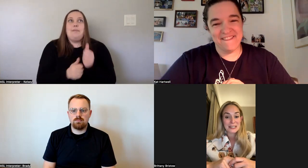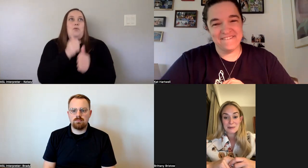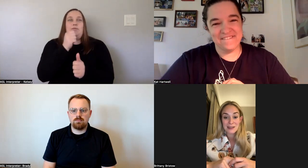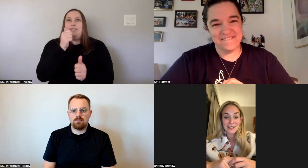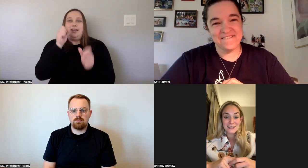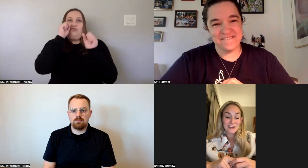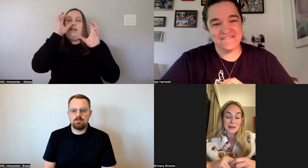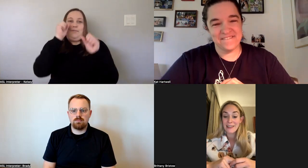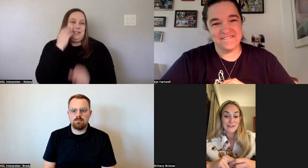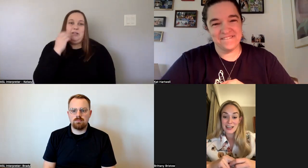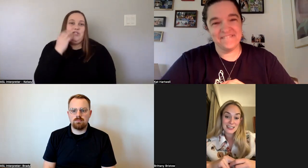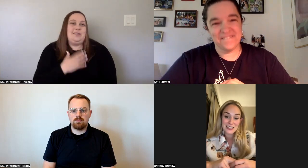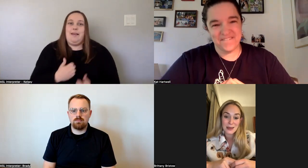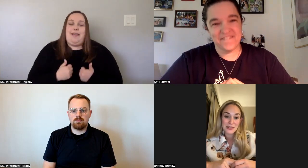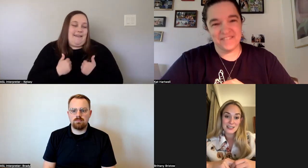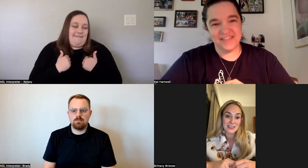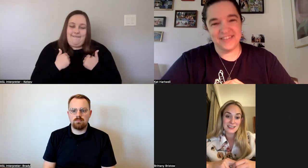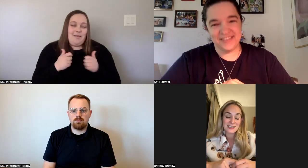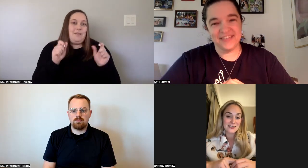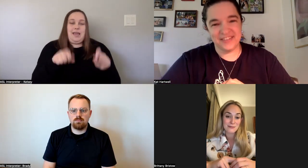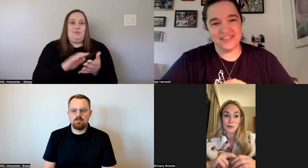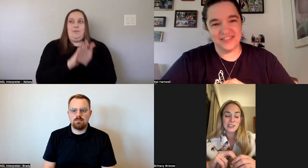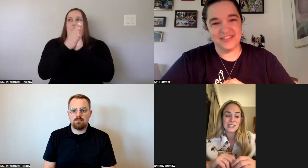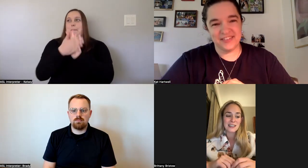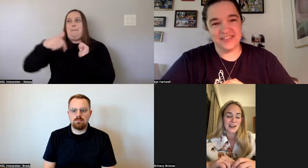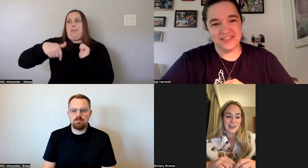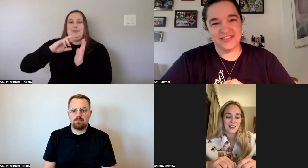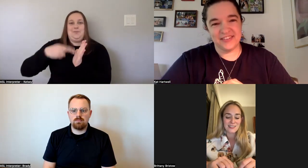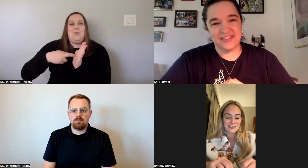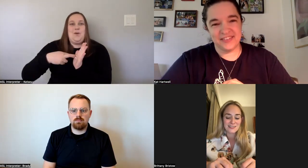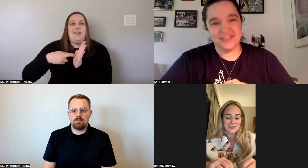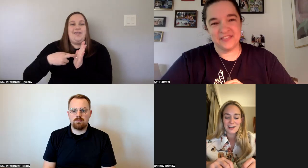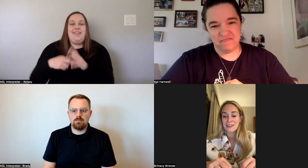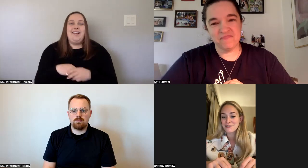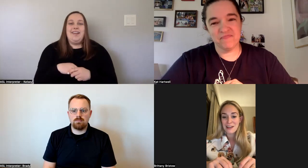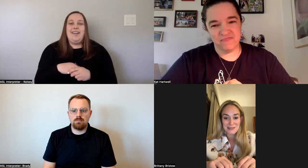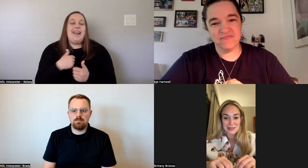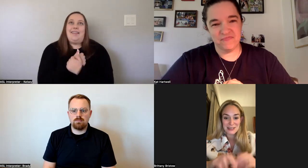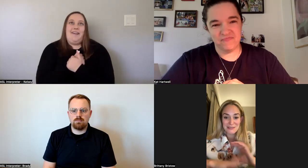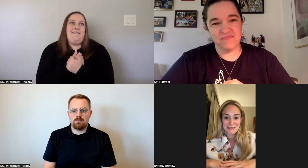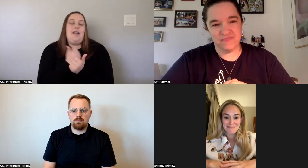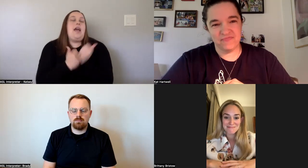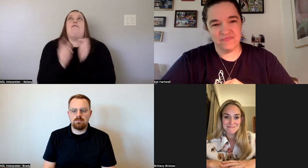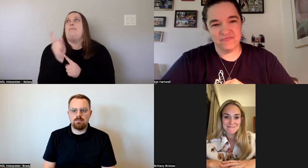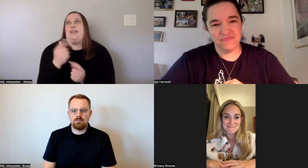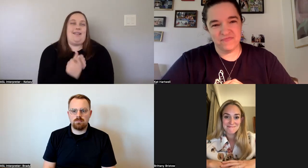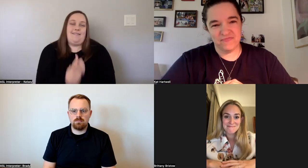incredible experience of my life getting to step into this role. And I love every minute of